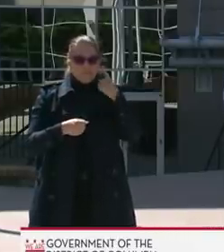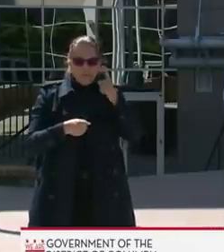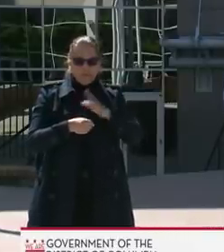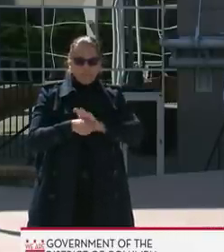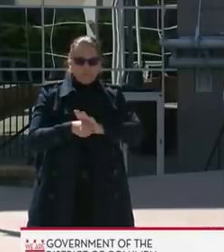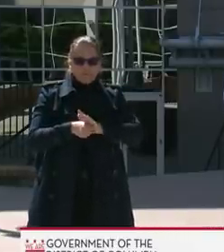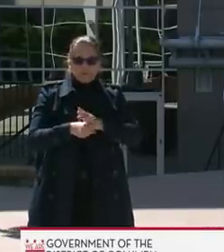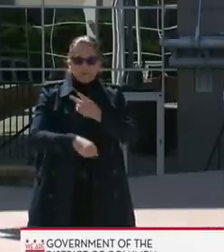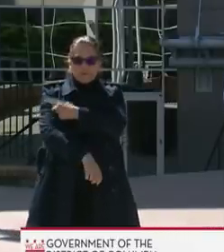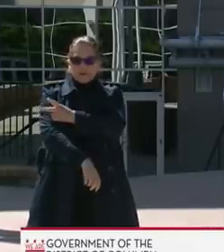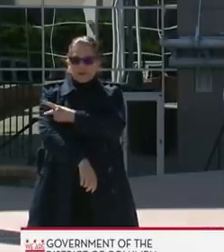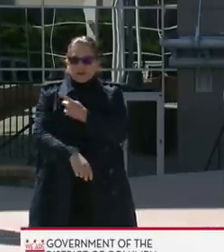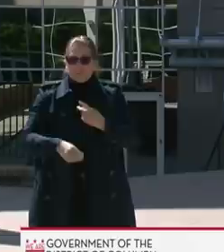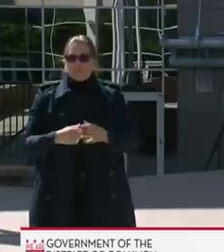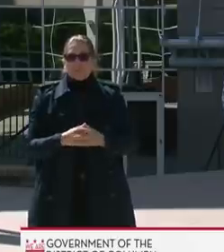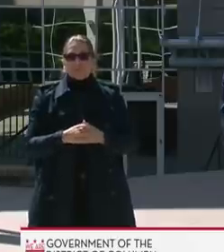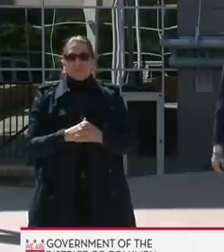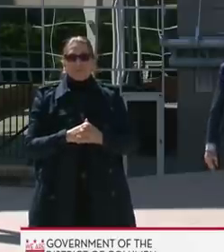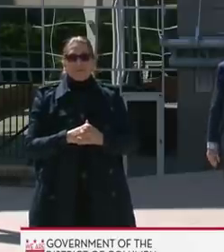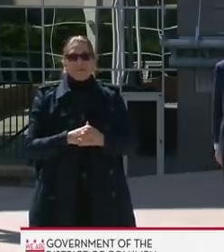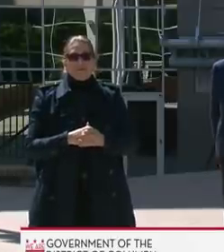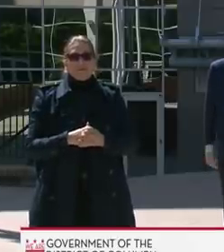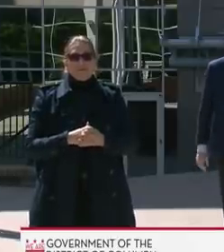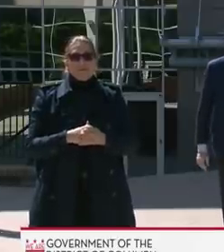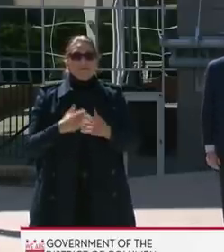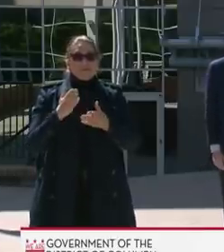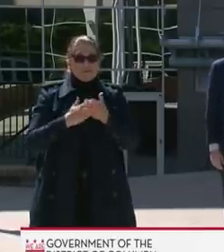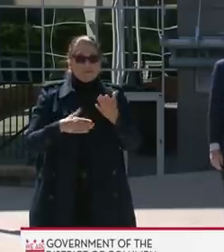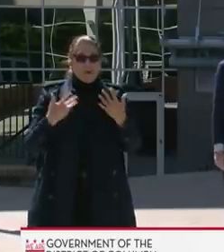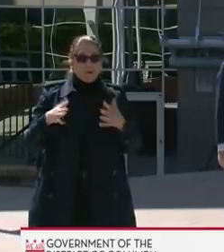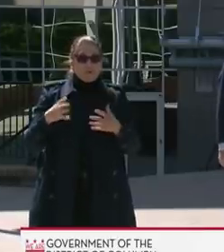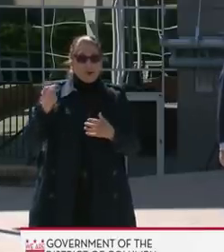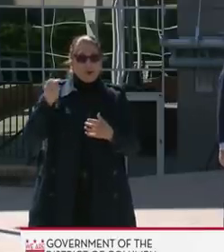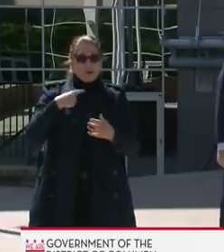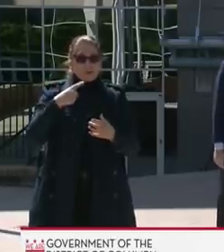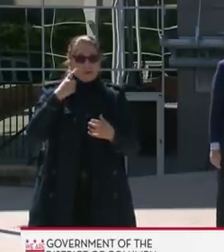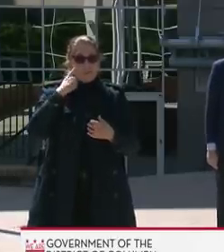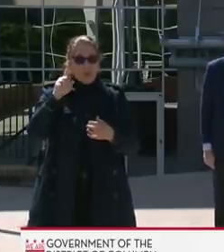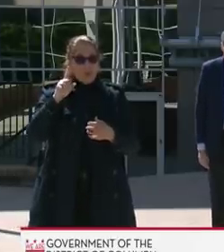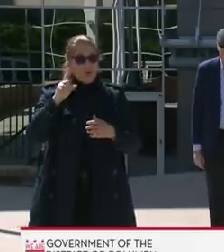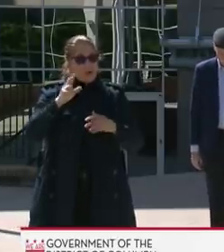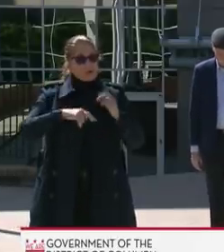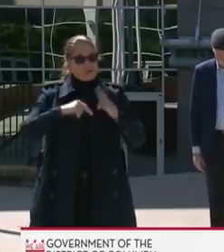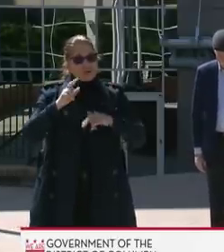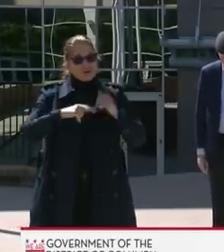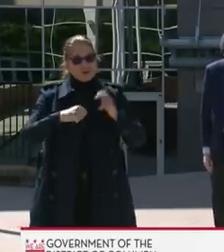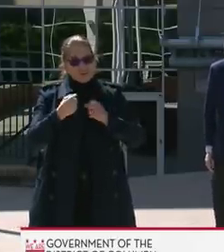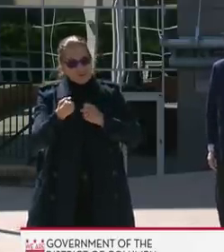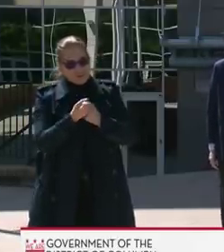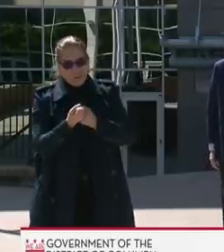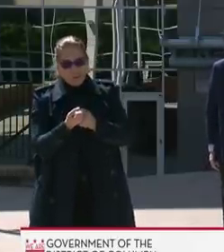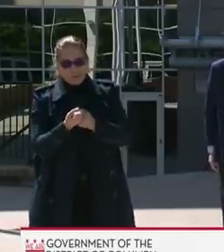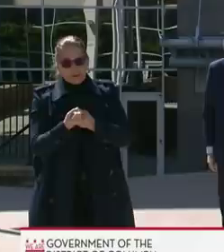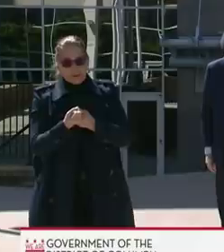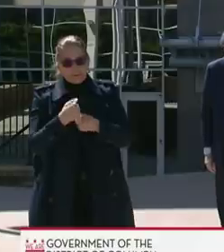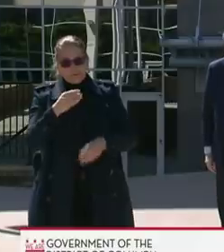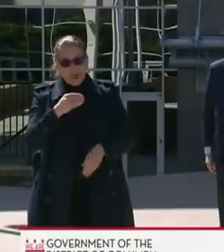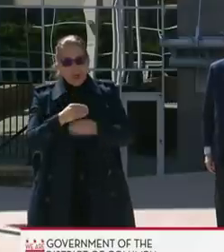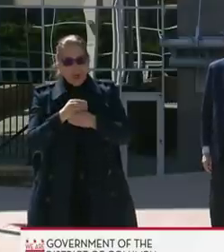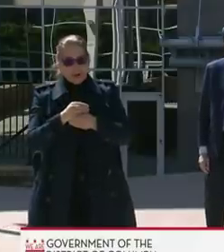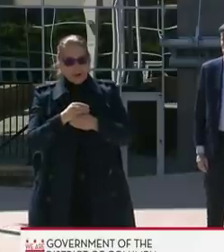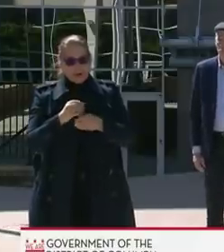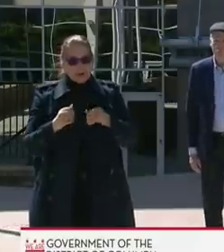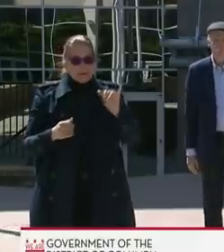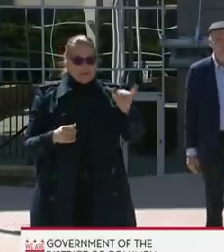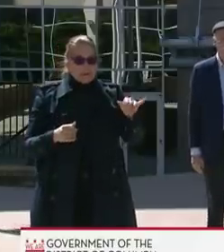Inclusive of that, some have requested our construction support. So that's where we are with those things. We will